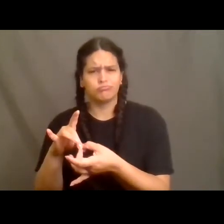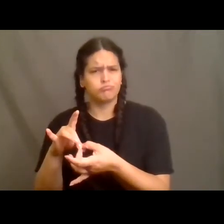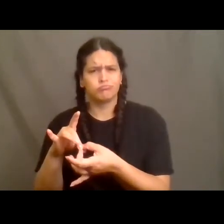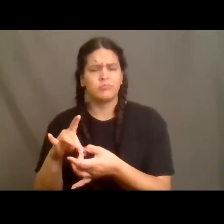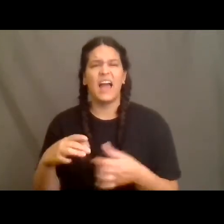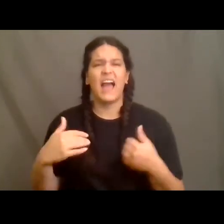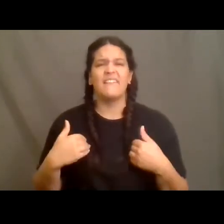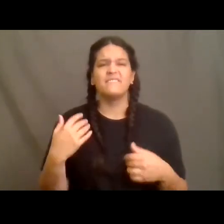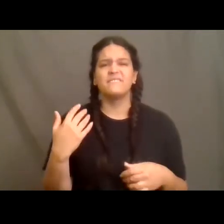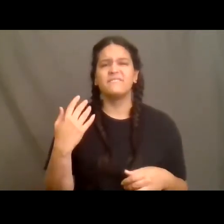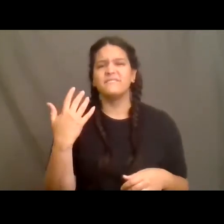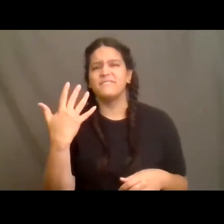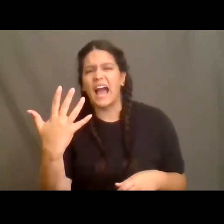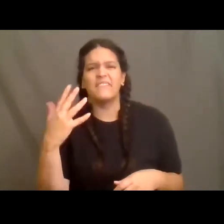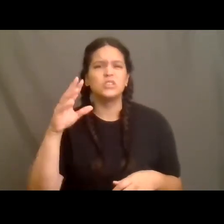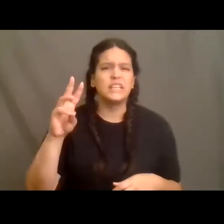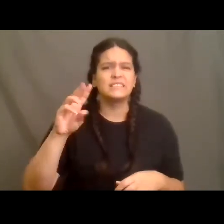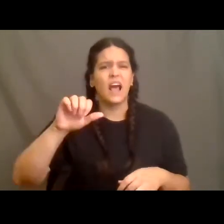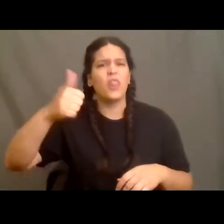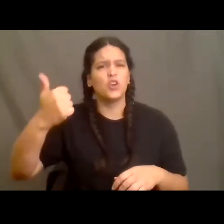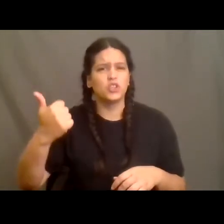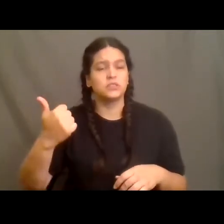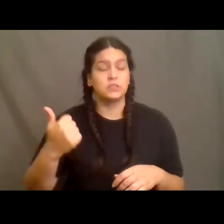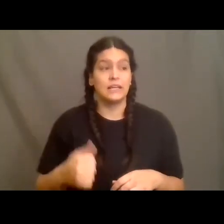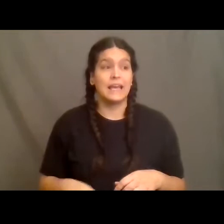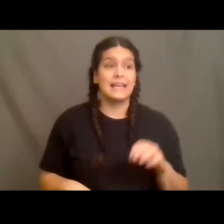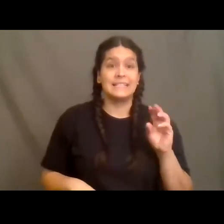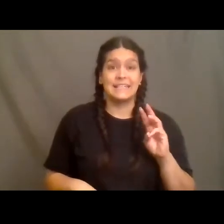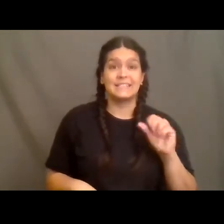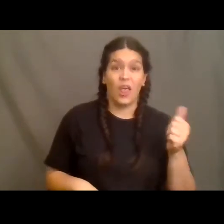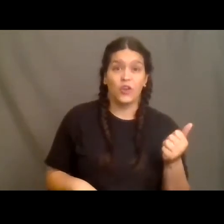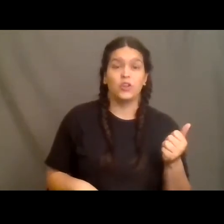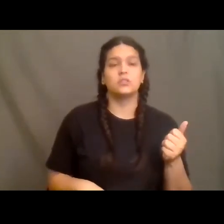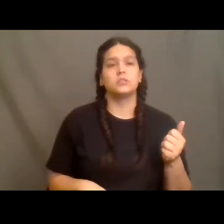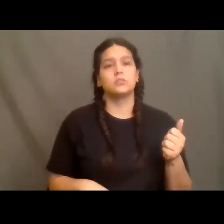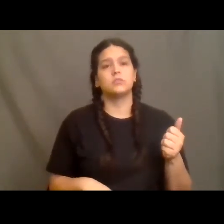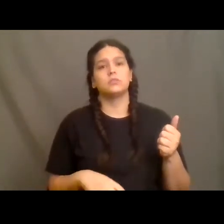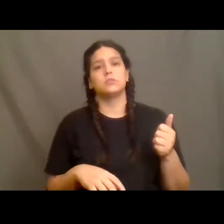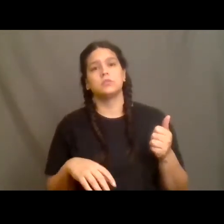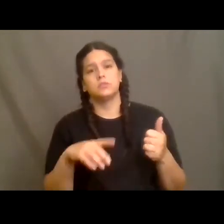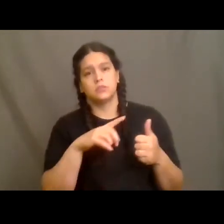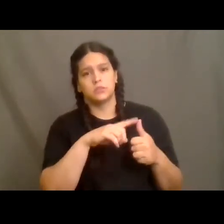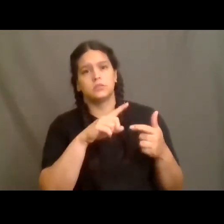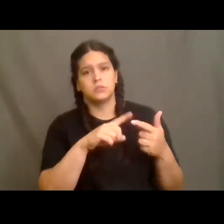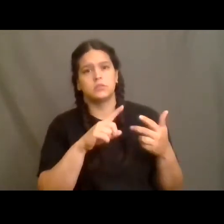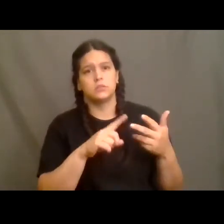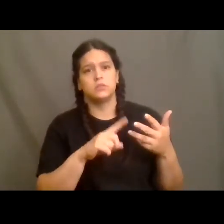six other clans. And so those six other clans is the Ak’éí, Tsitnajini, Kintlachitni,